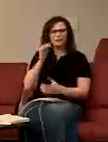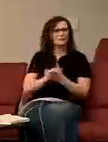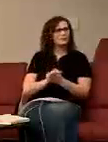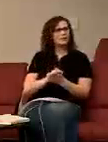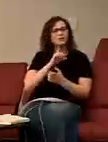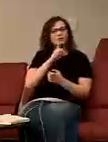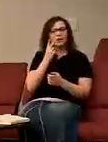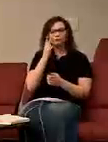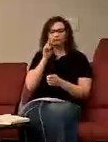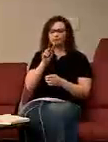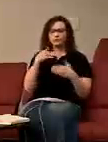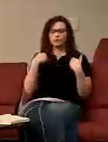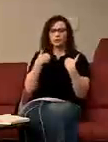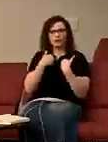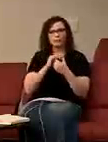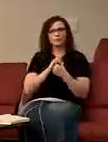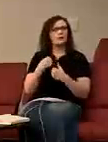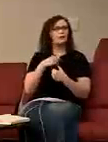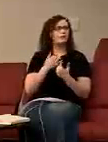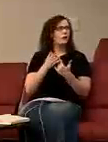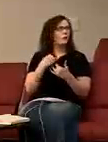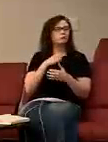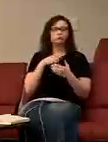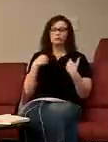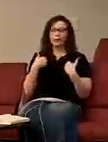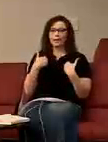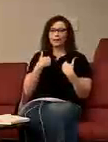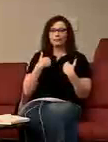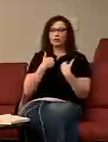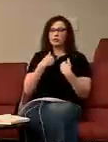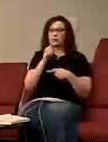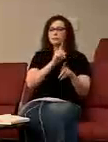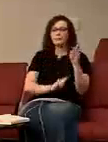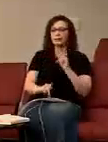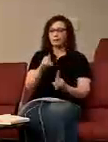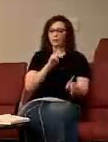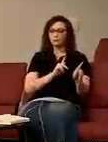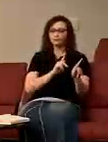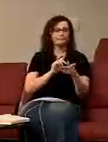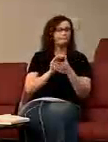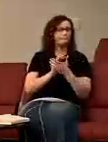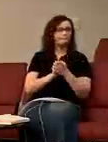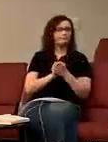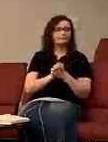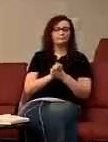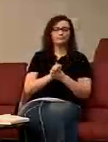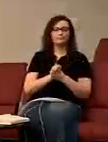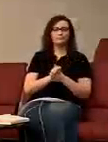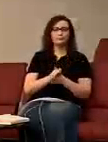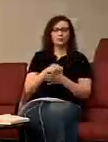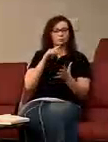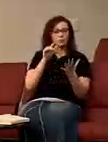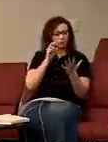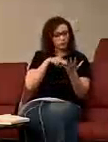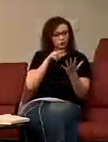look at animals. So we got animals. And we got people, and we're reading Genesis, and